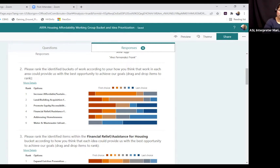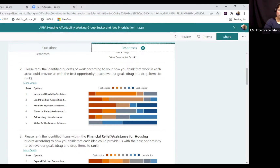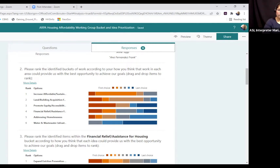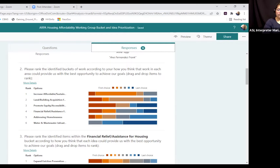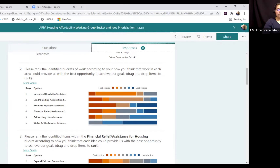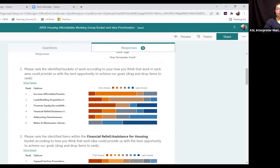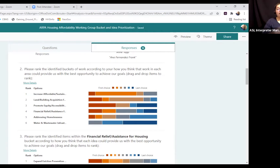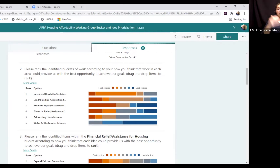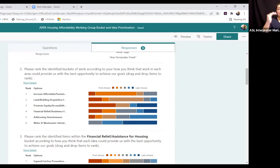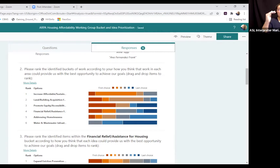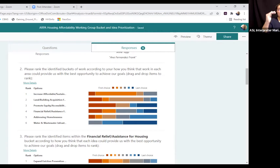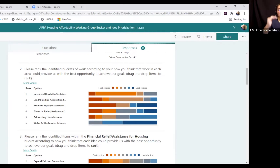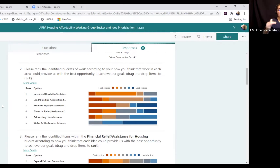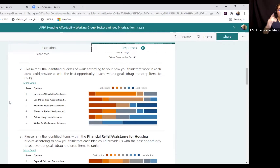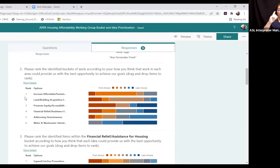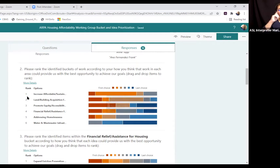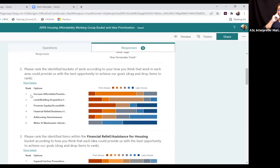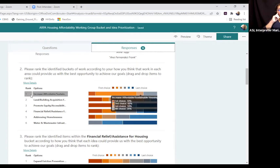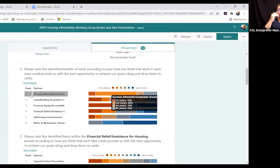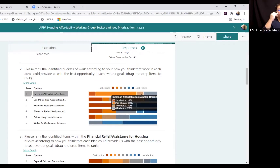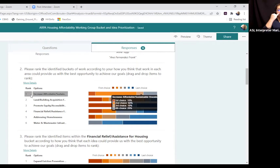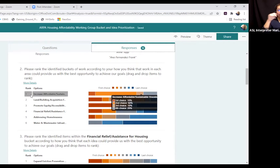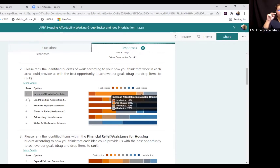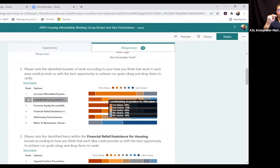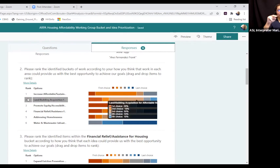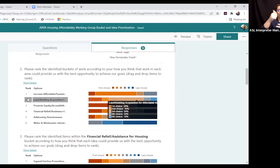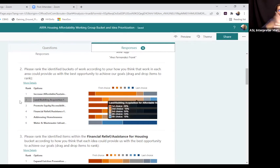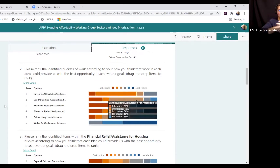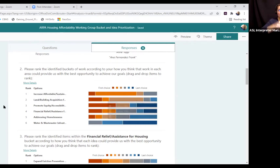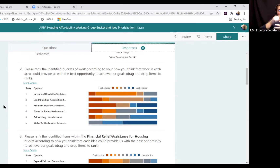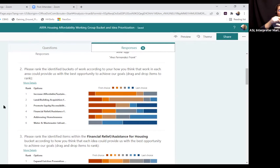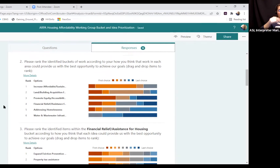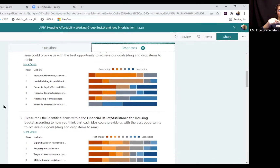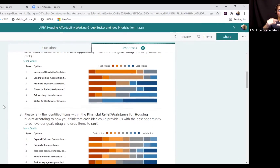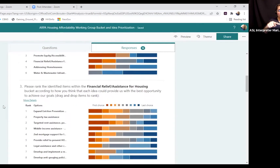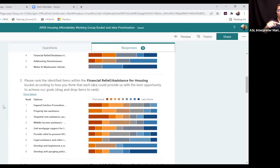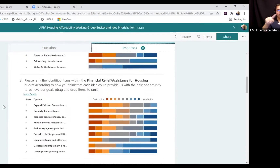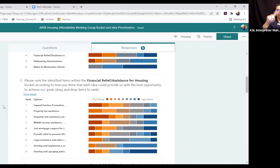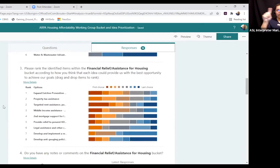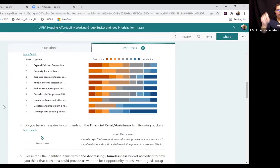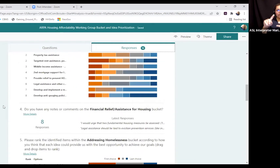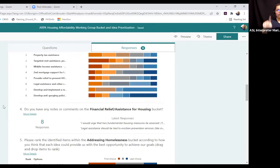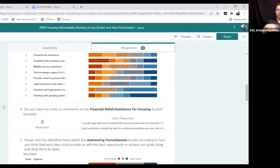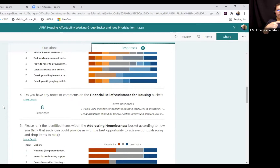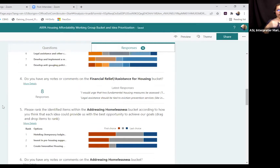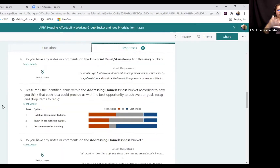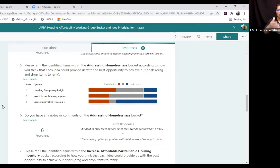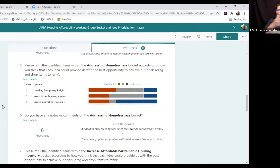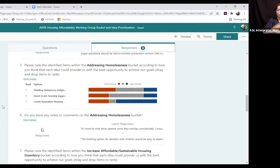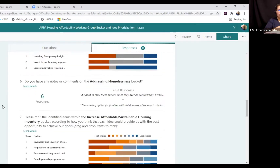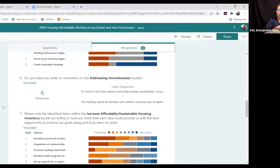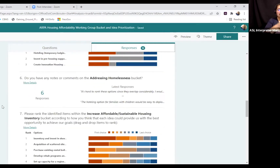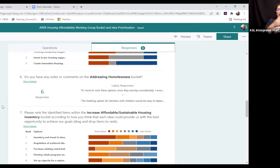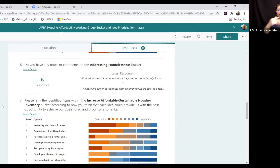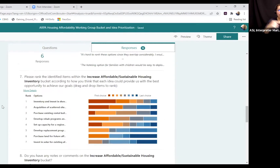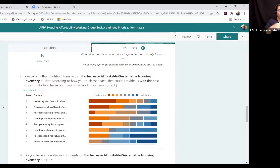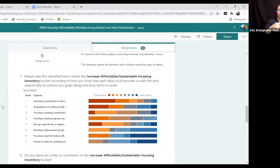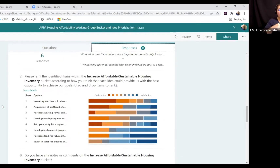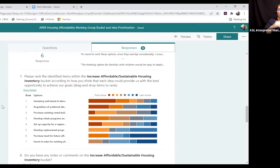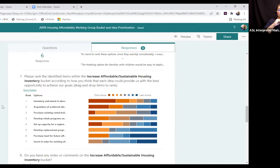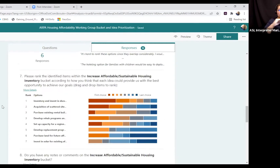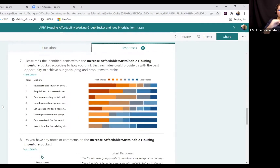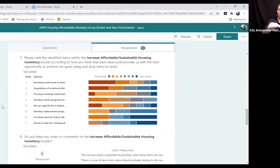So next, I think if we look at each of these buckets, so if we go to the question on increase affordable, sustainable